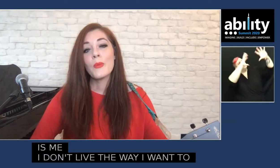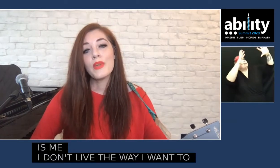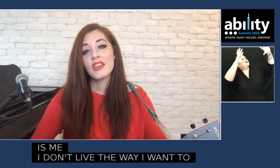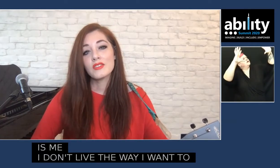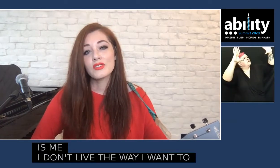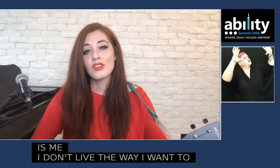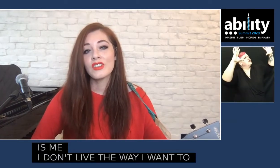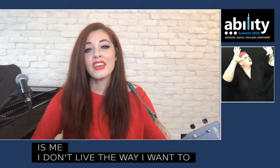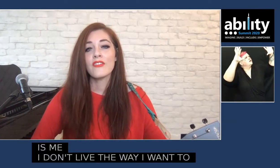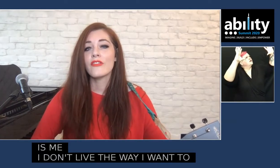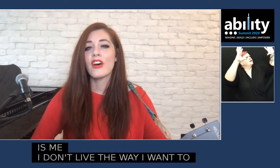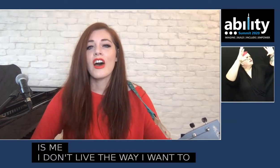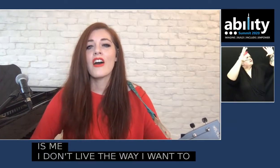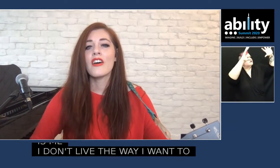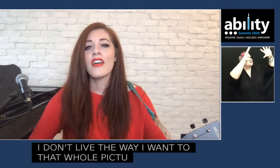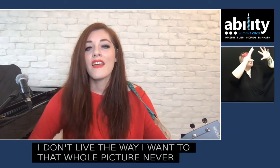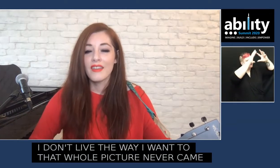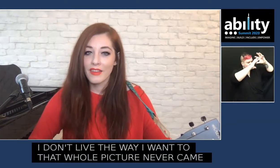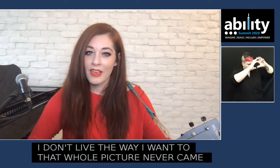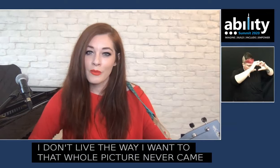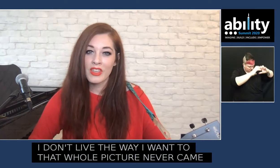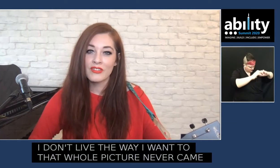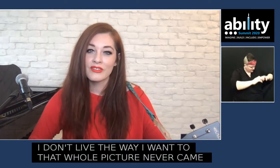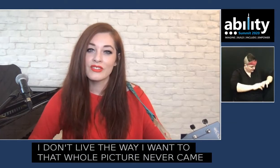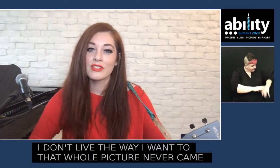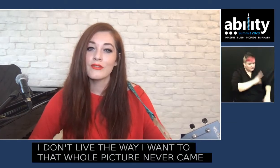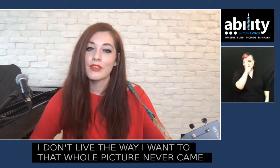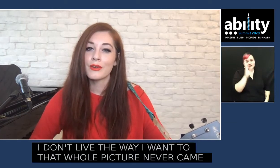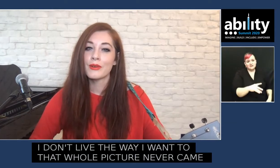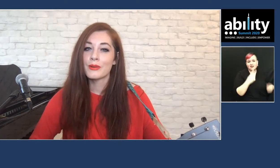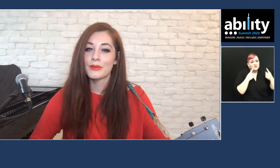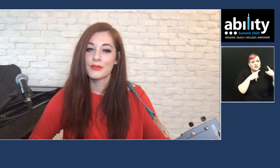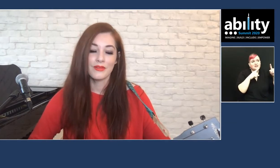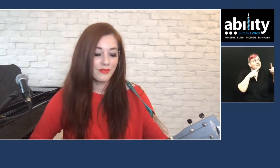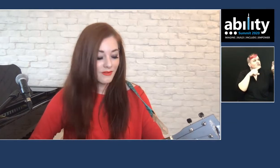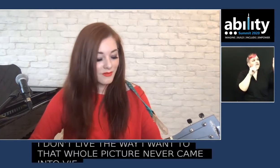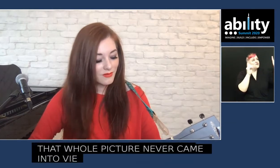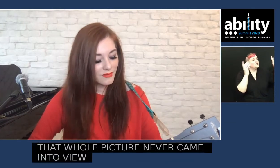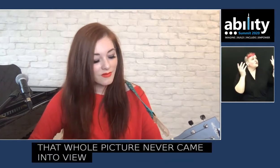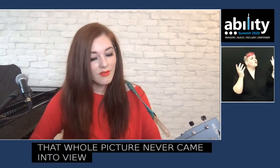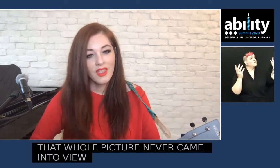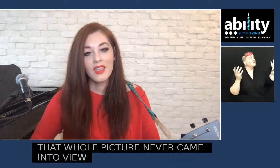That whole picture never came into view.